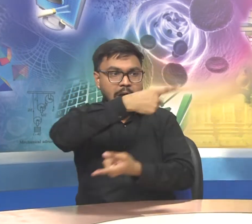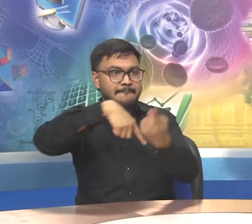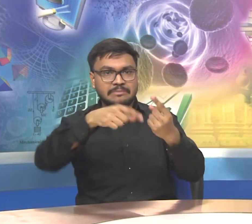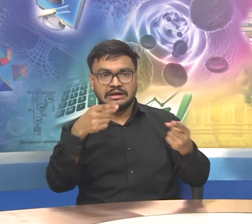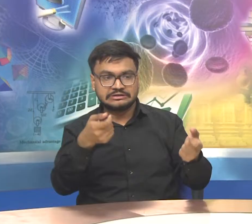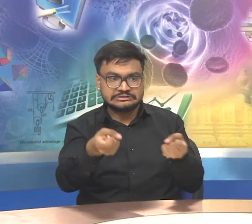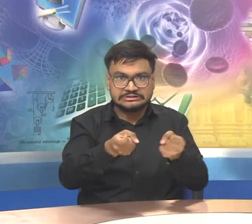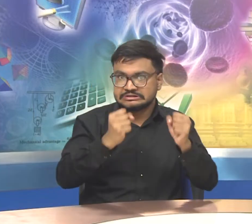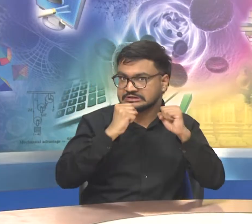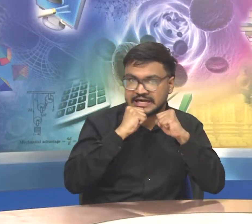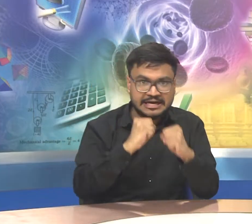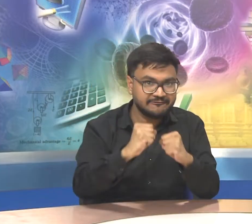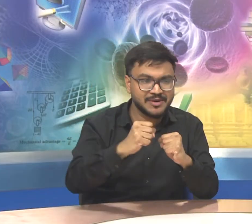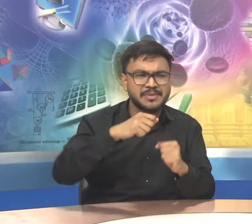other judges.